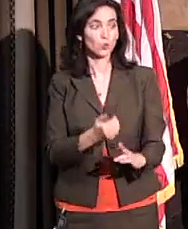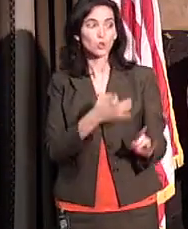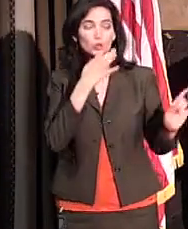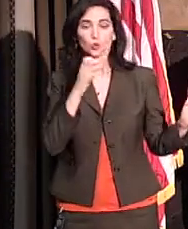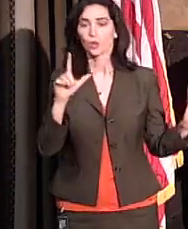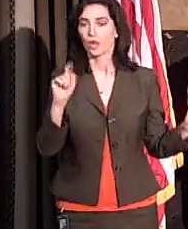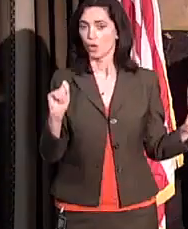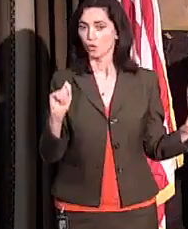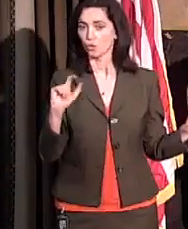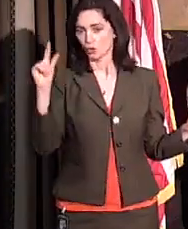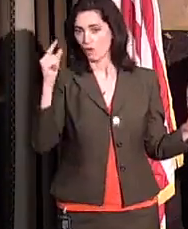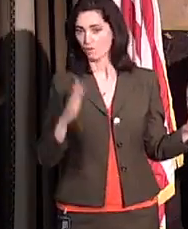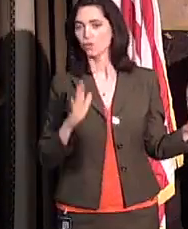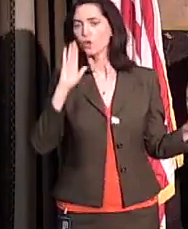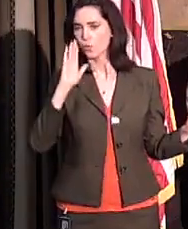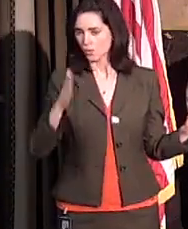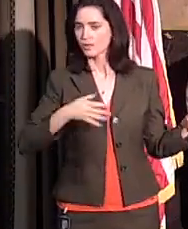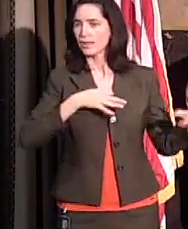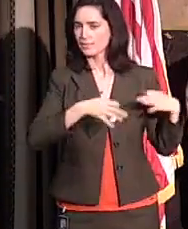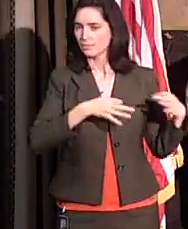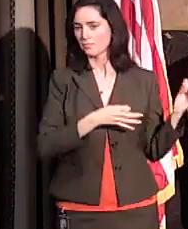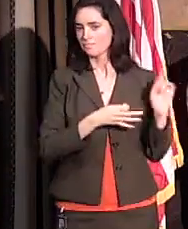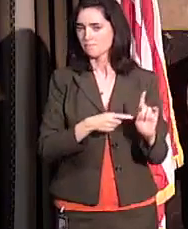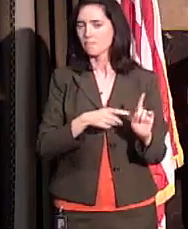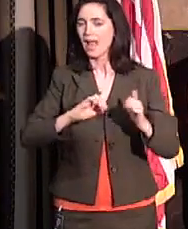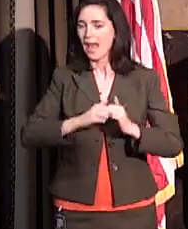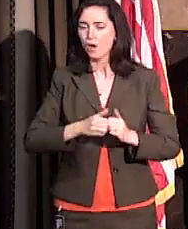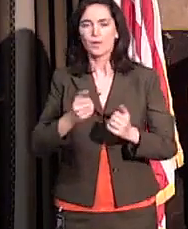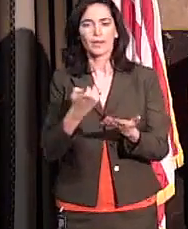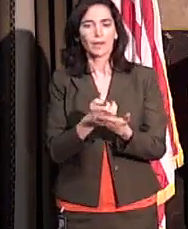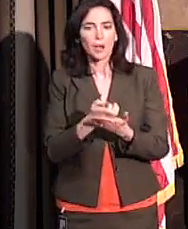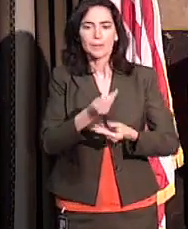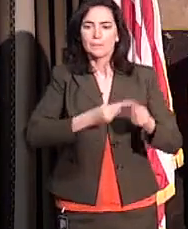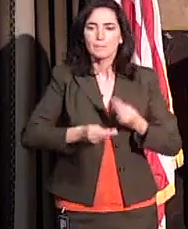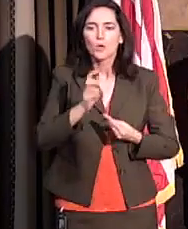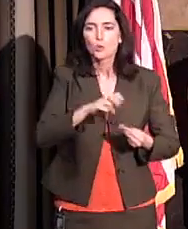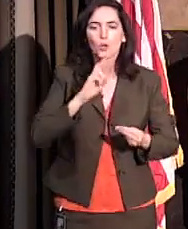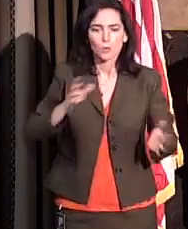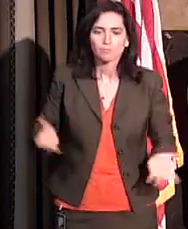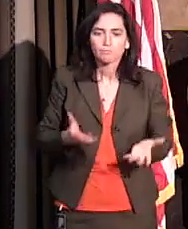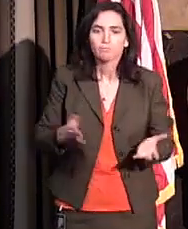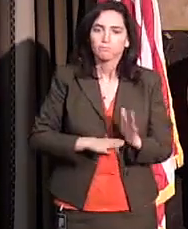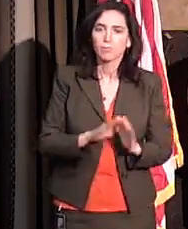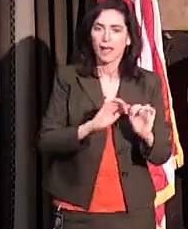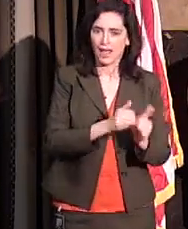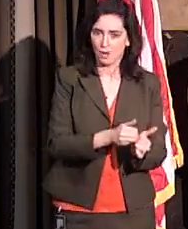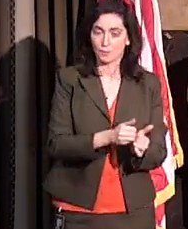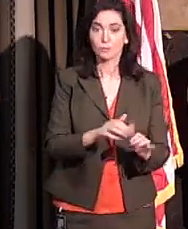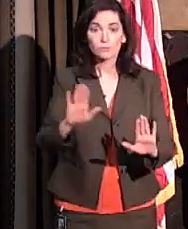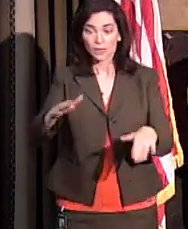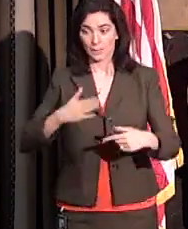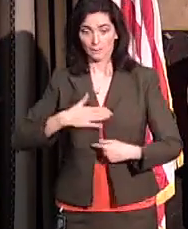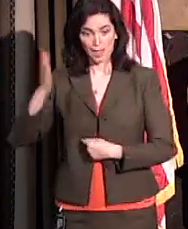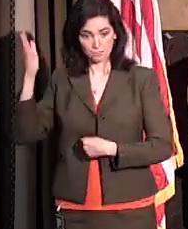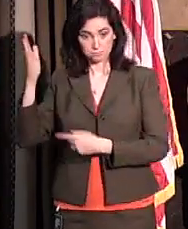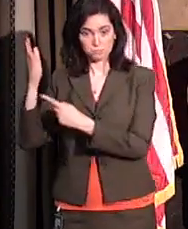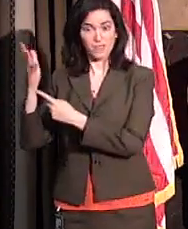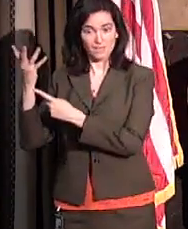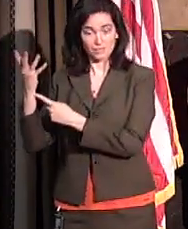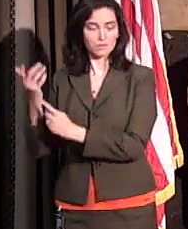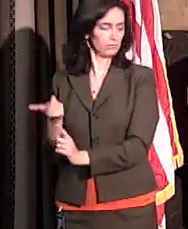we are going to get tourism back up and running. And I will take questions at the end when I come back up